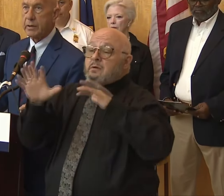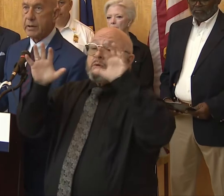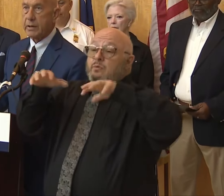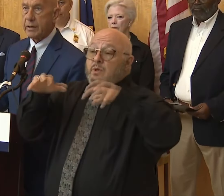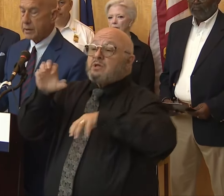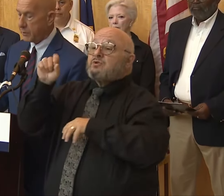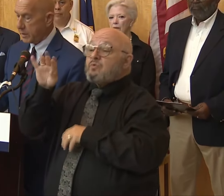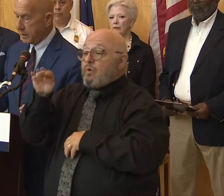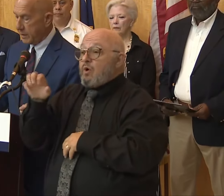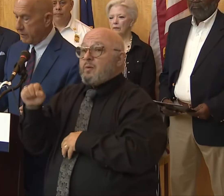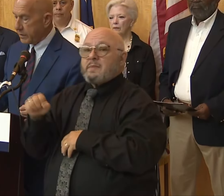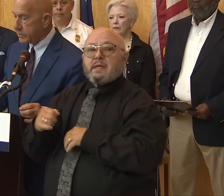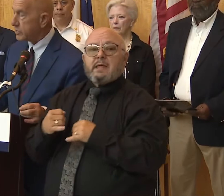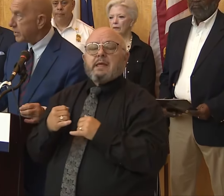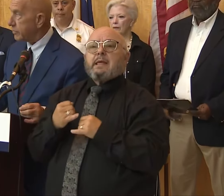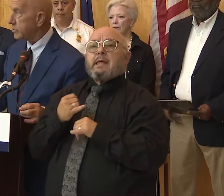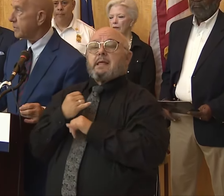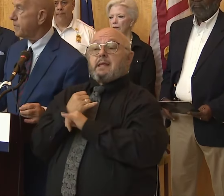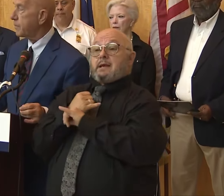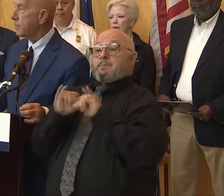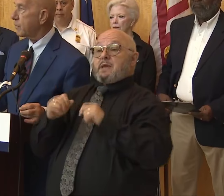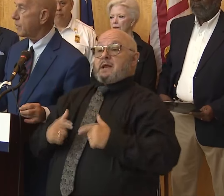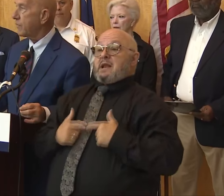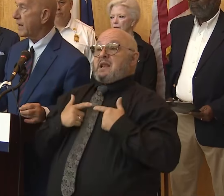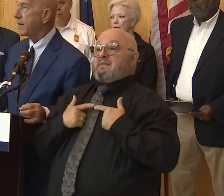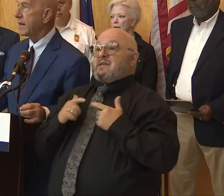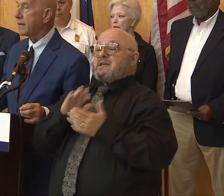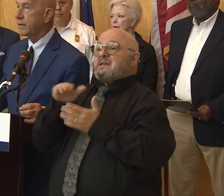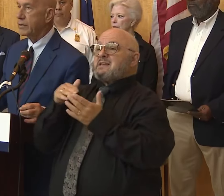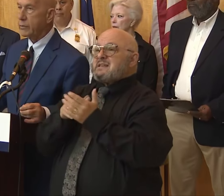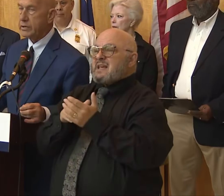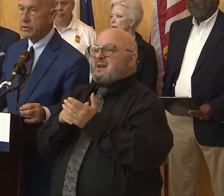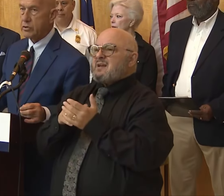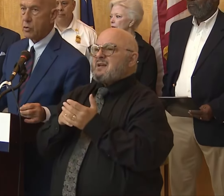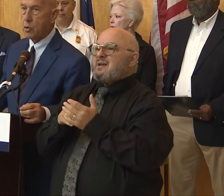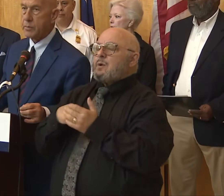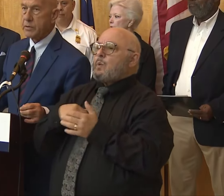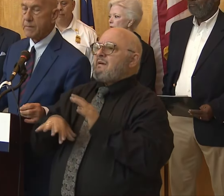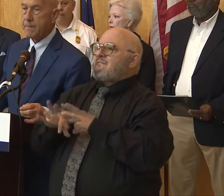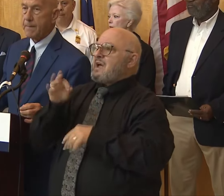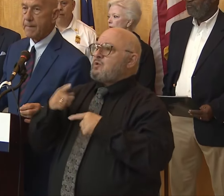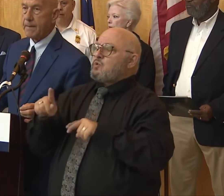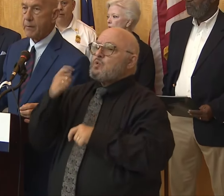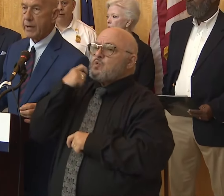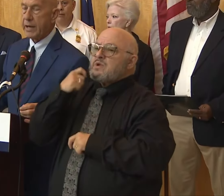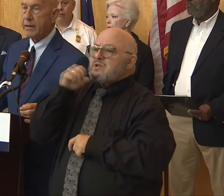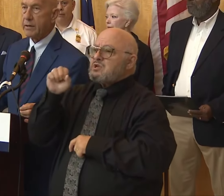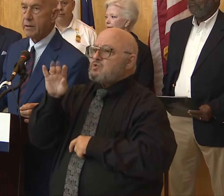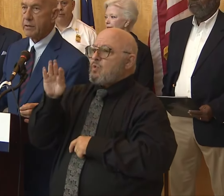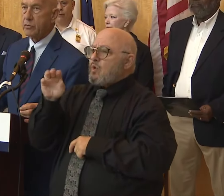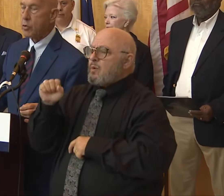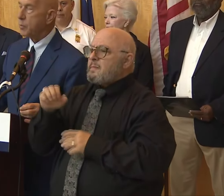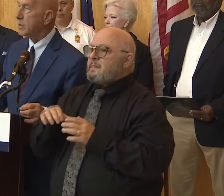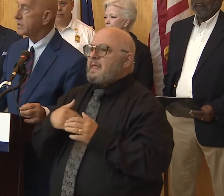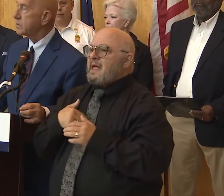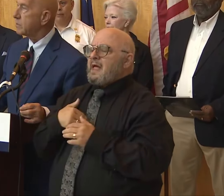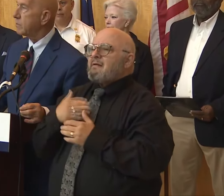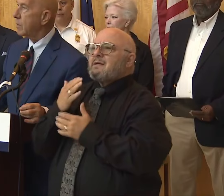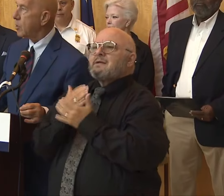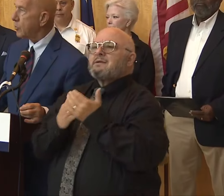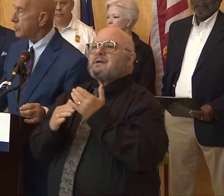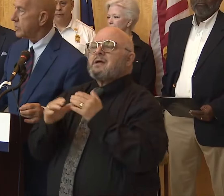groups, independent living centers. We found out during recent storms that we had